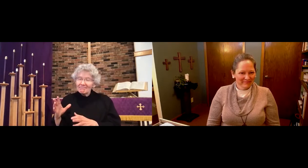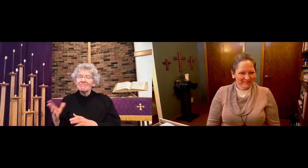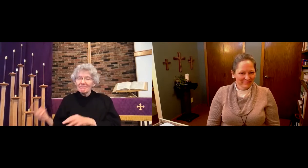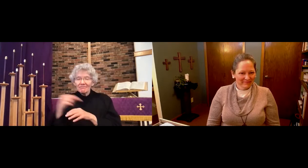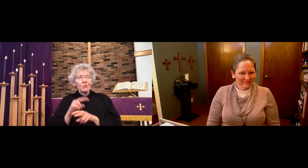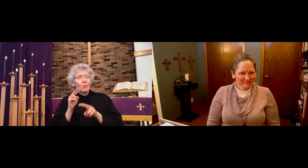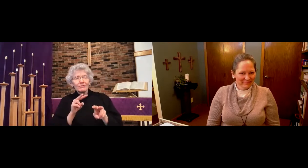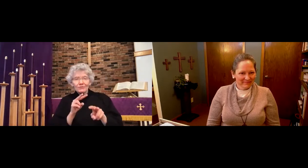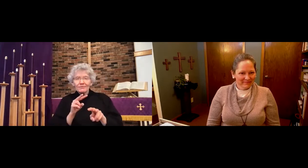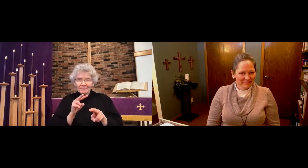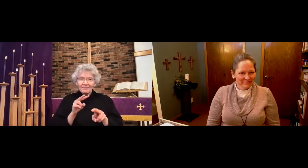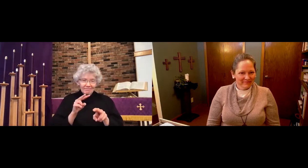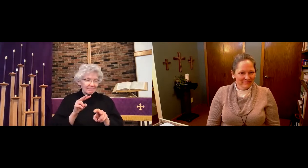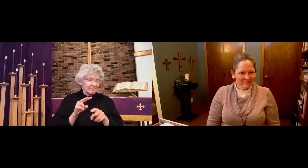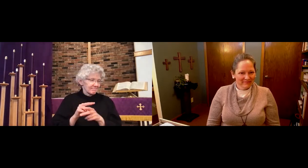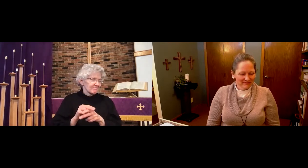have that for dinner.